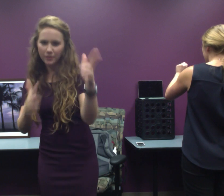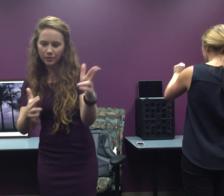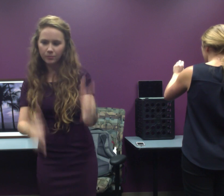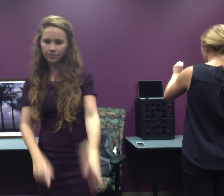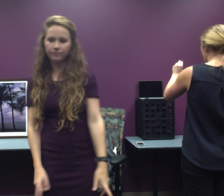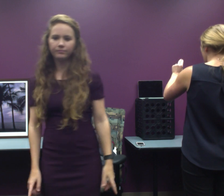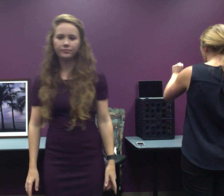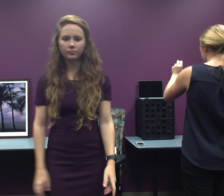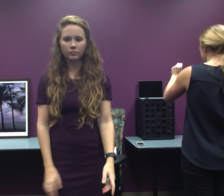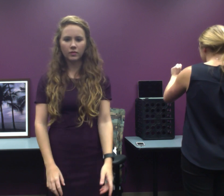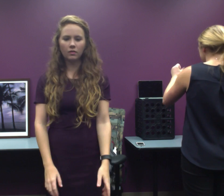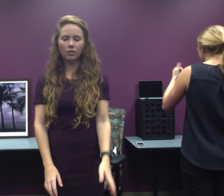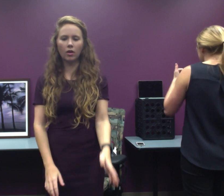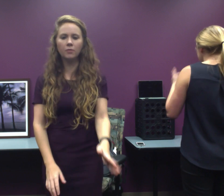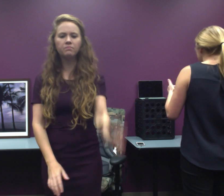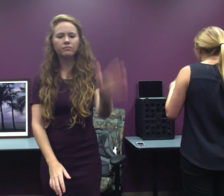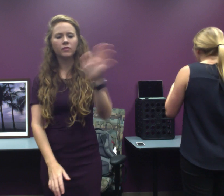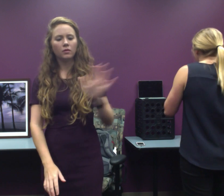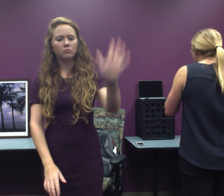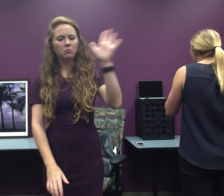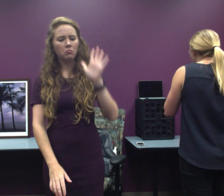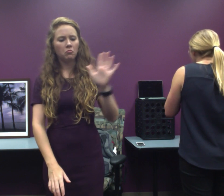1776. No, 75. 76.